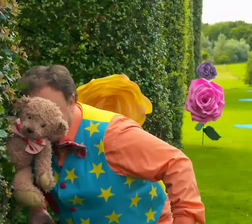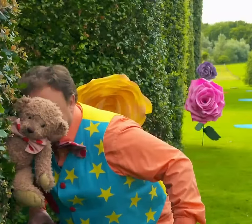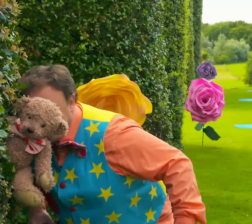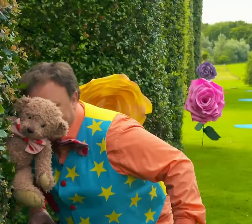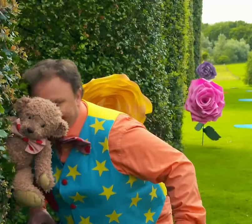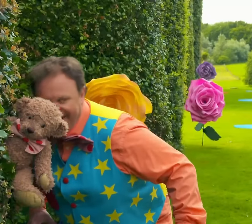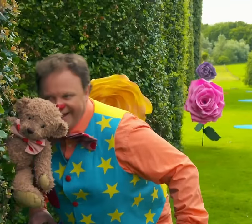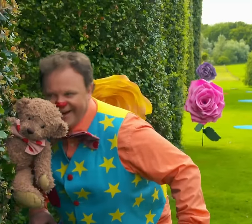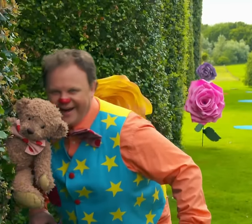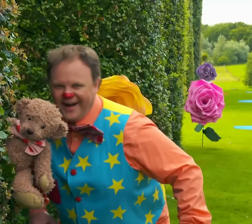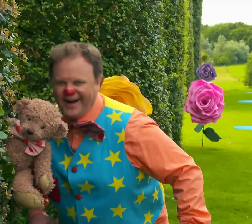Hello, Mr. Tumble!